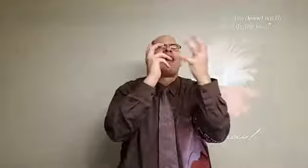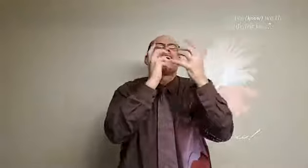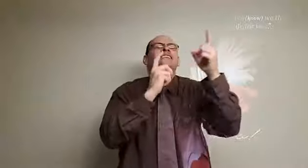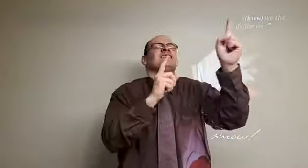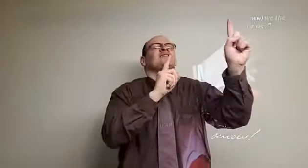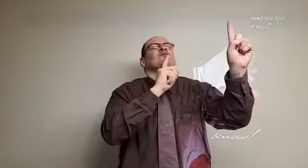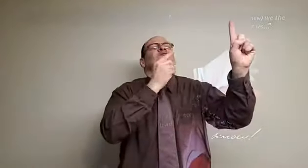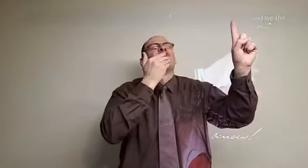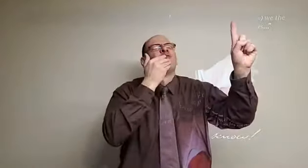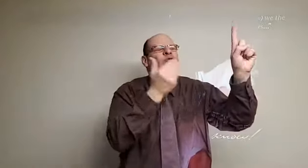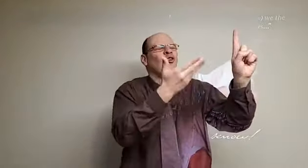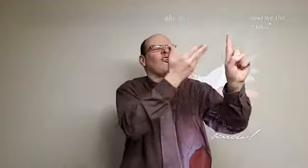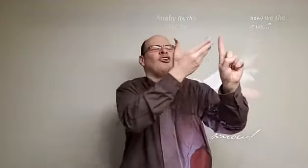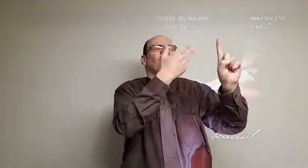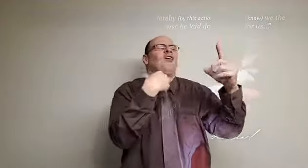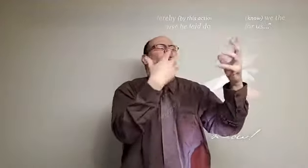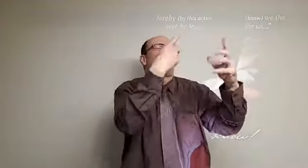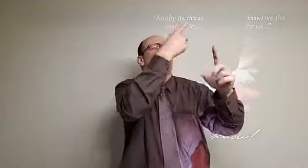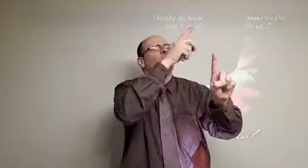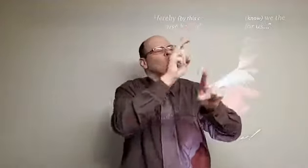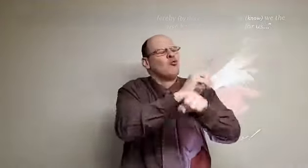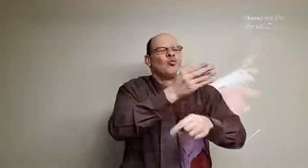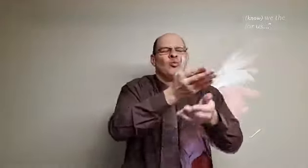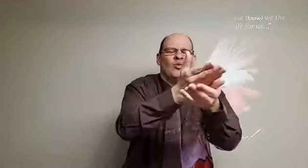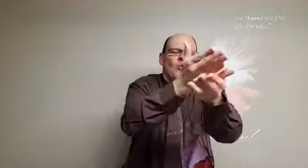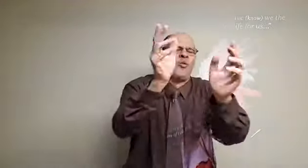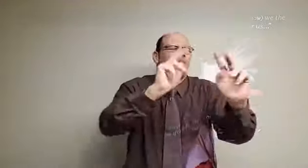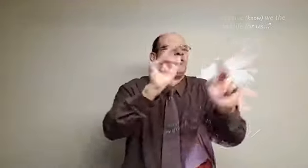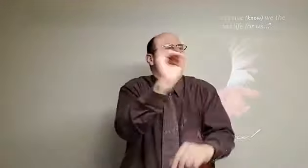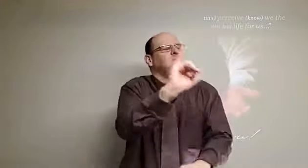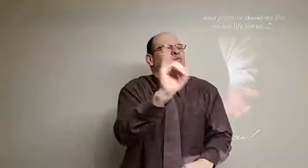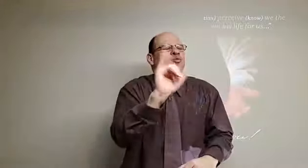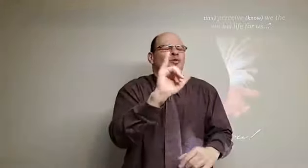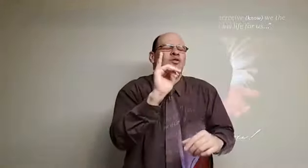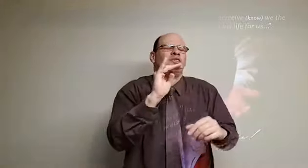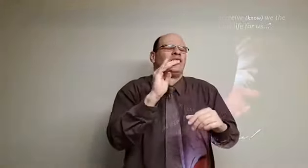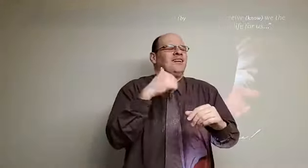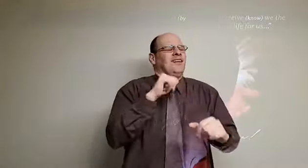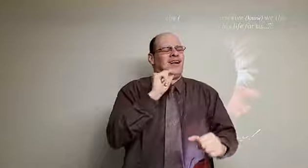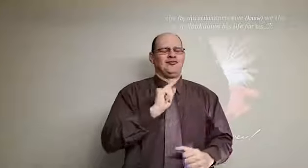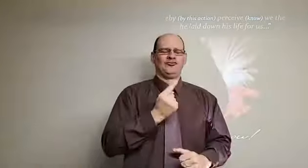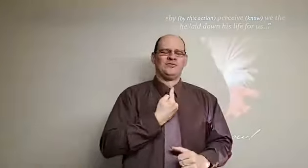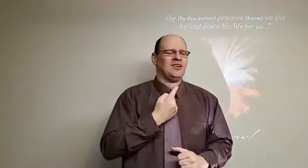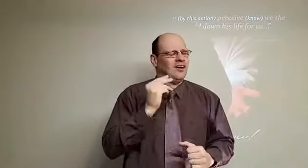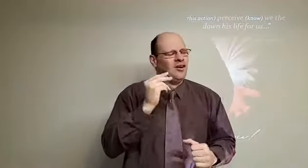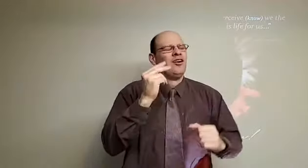word of revelation I am so thankful Lord I want I want you to give to these people